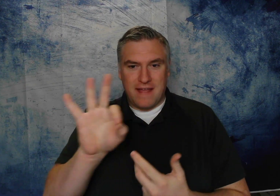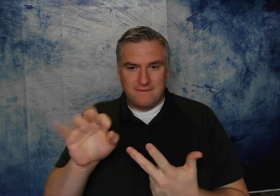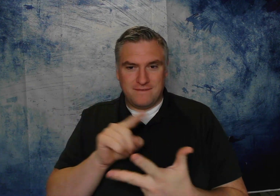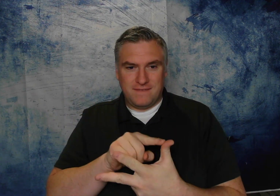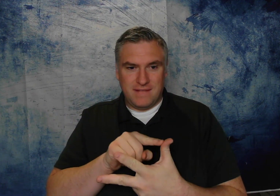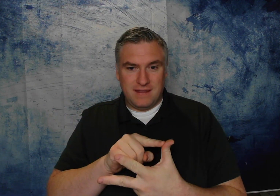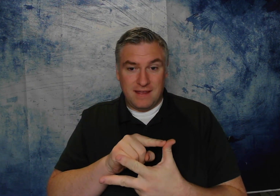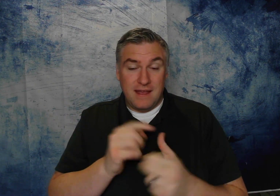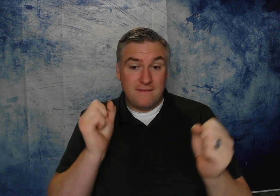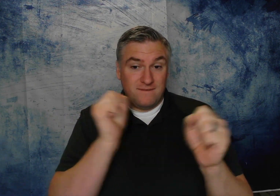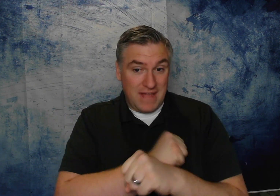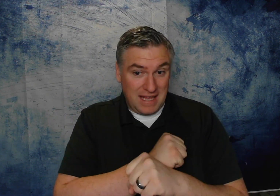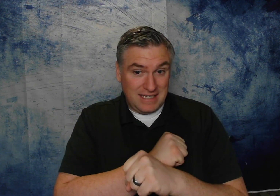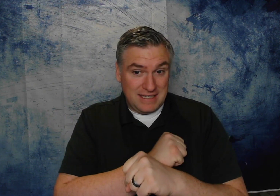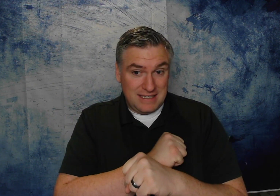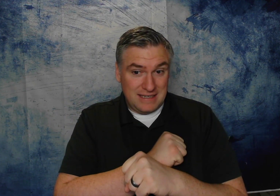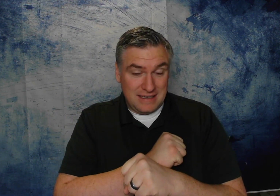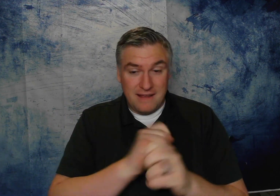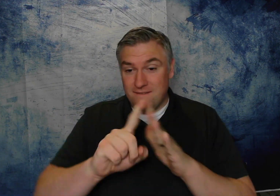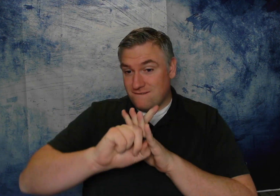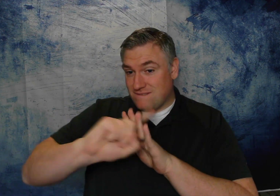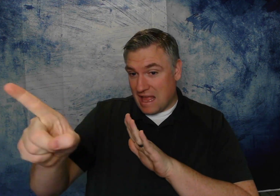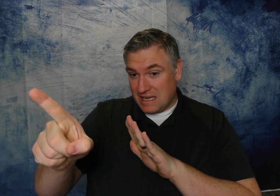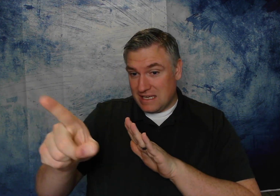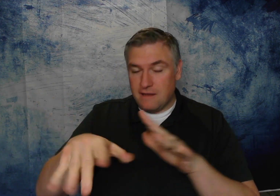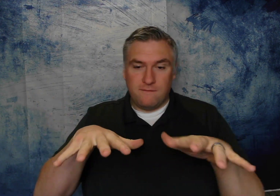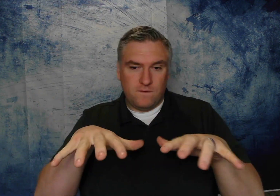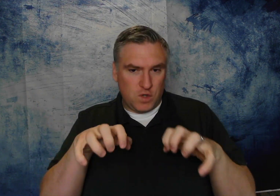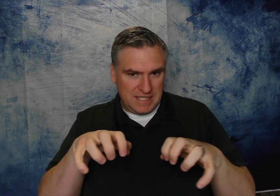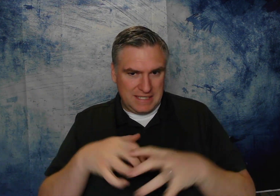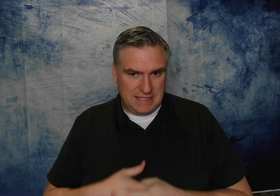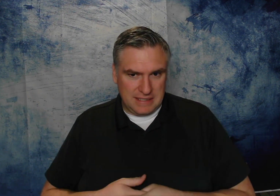do? FFF. Fight, flight, freeze.